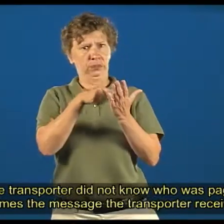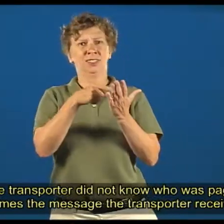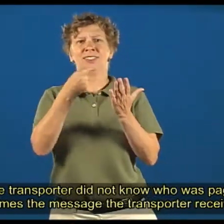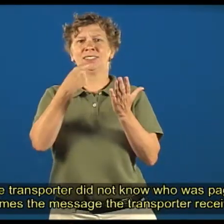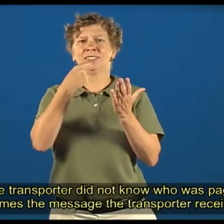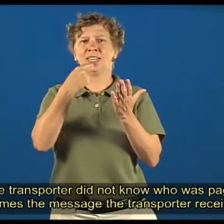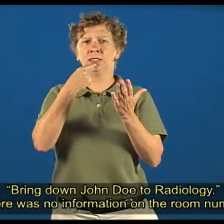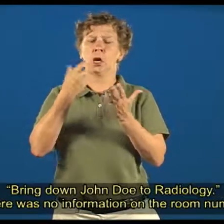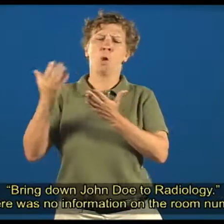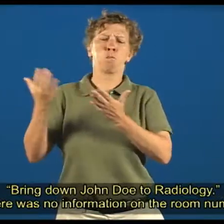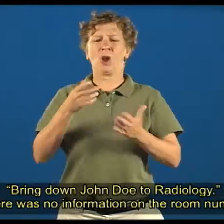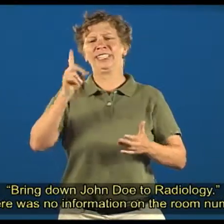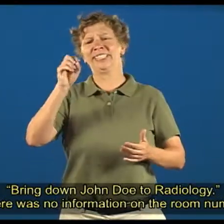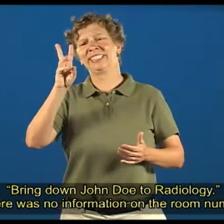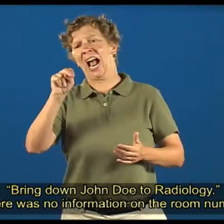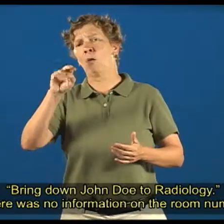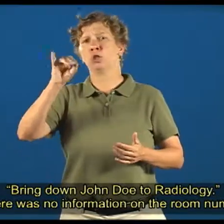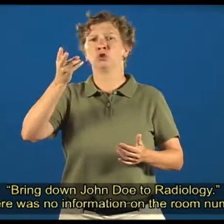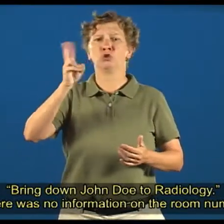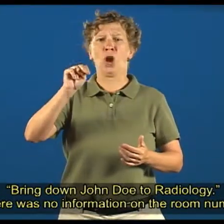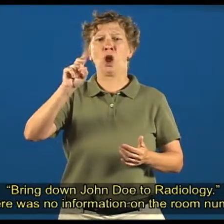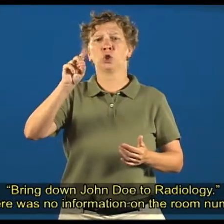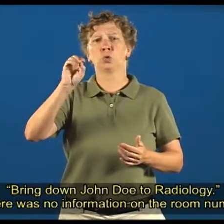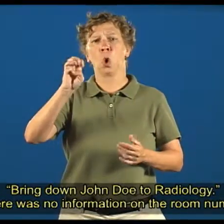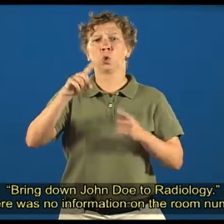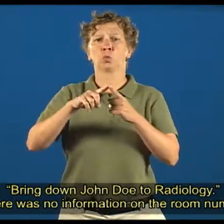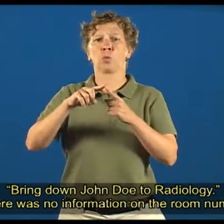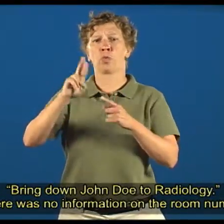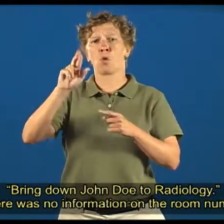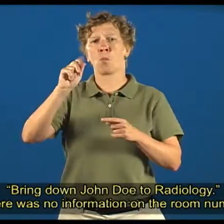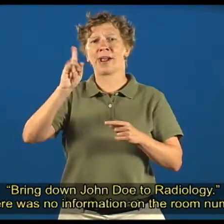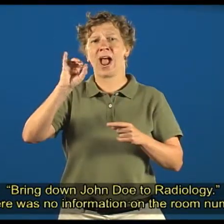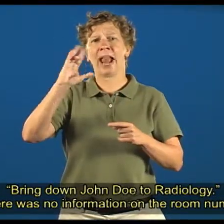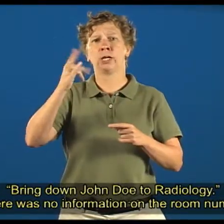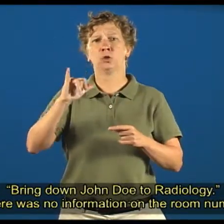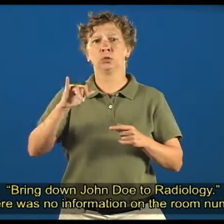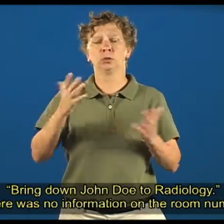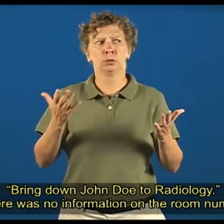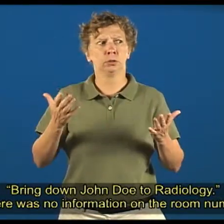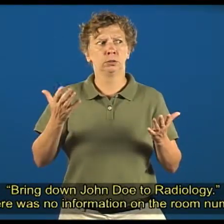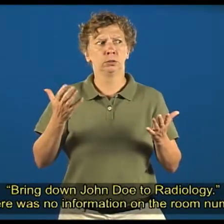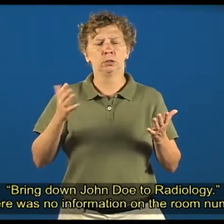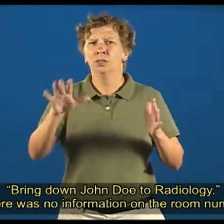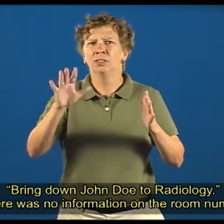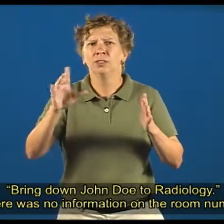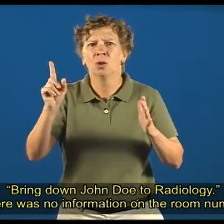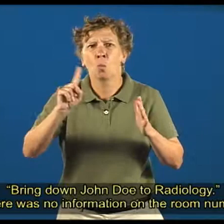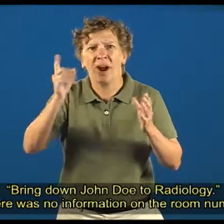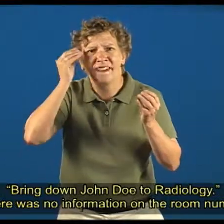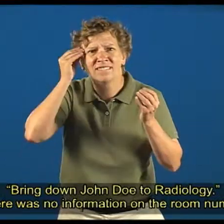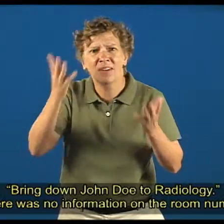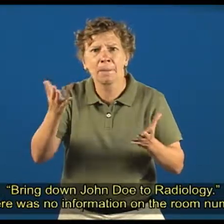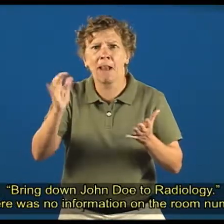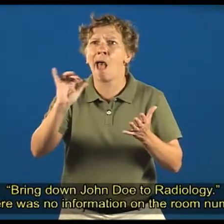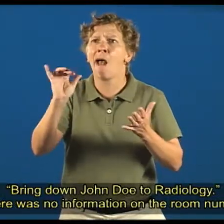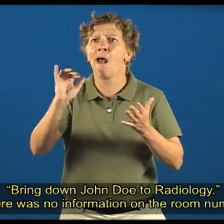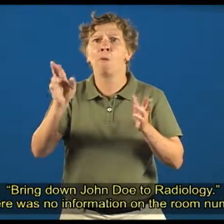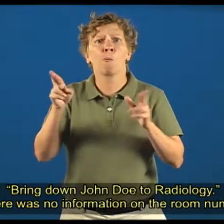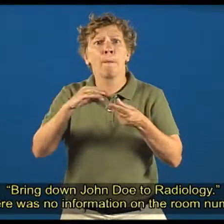said, "Bring down John Doe to radiology." There was no information on the room